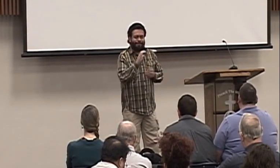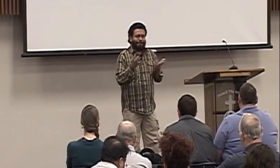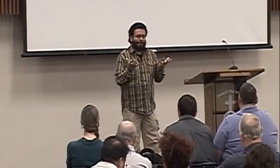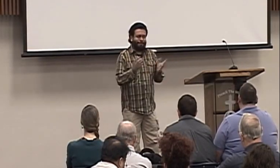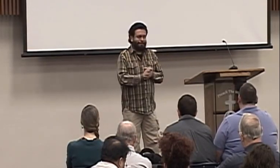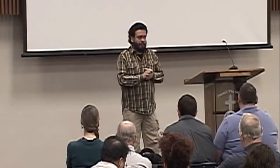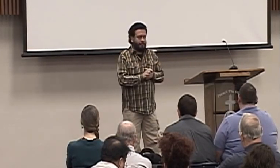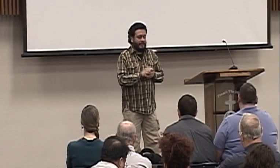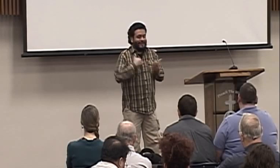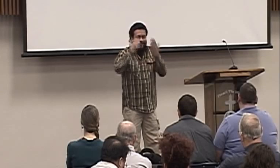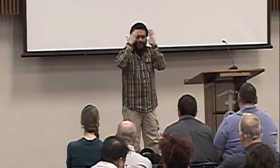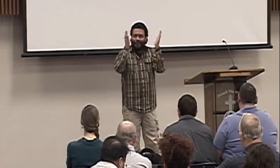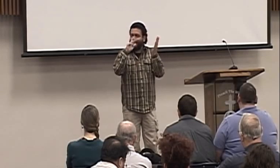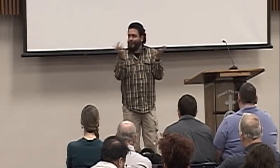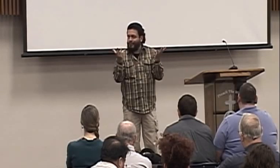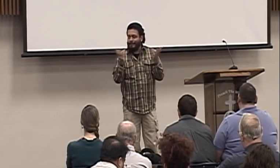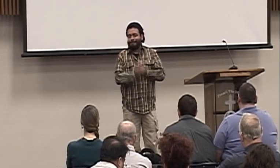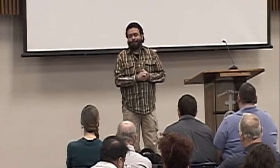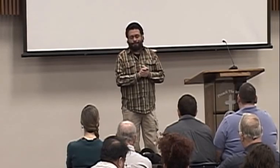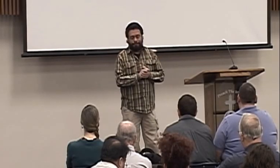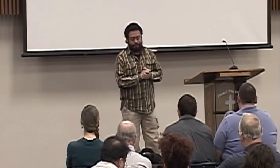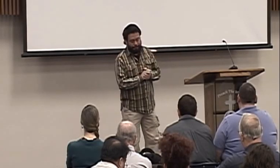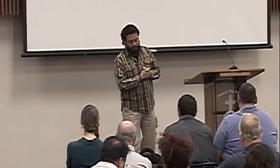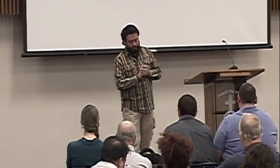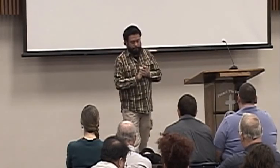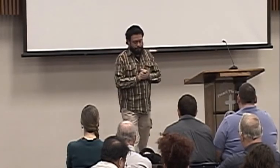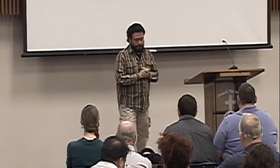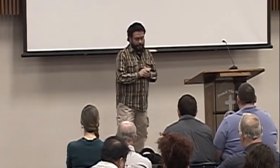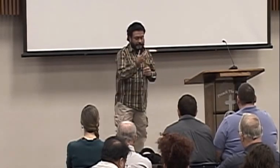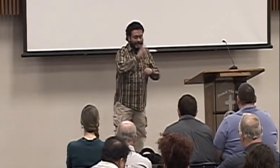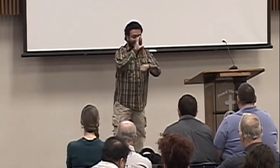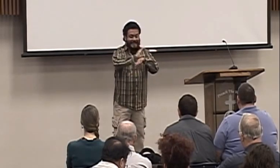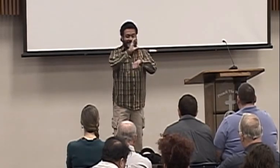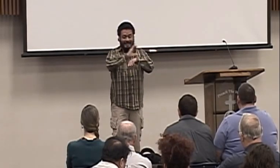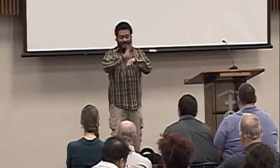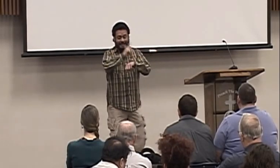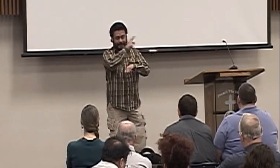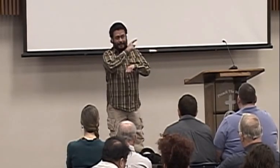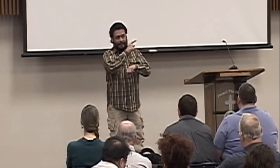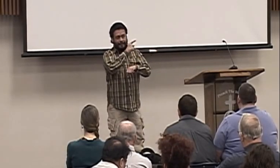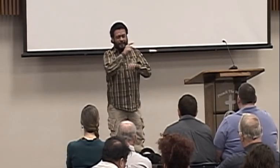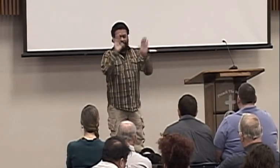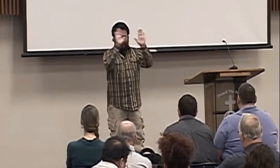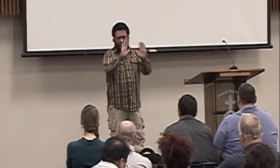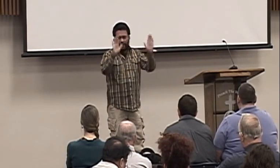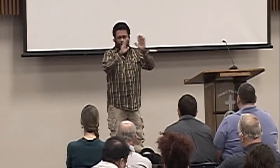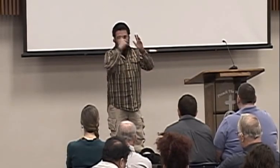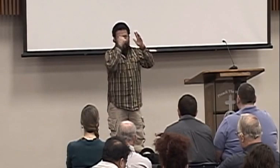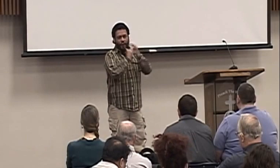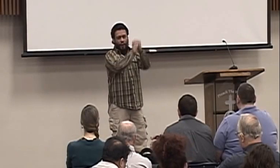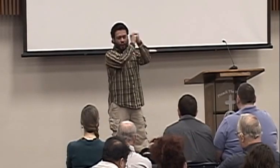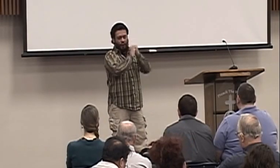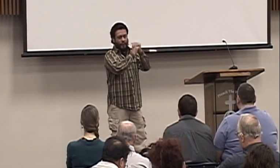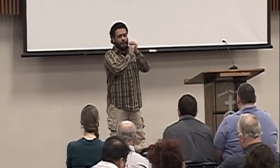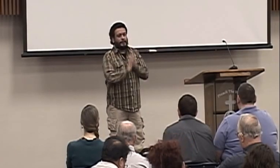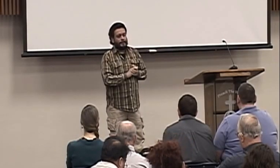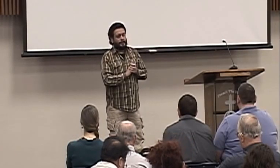out and start searching for the deaf, but we didn't know where they were. So we went to the church on Sunday for worship.